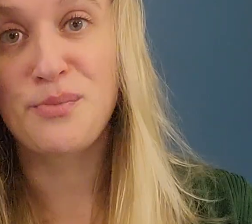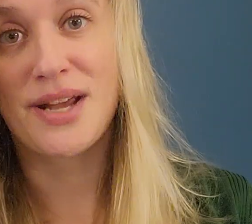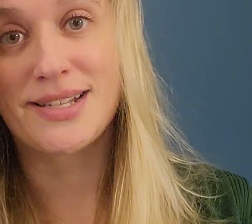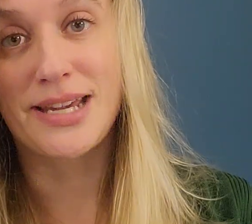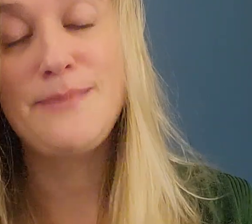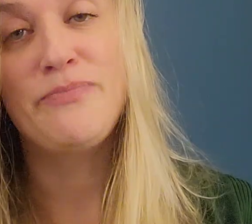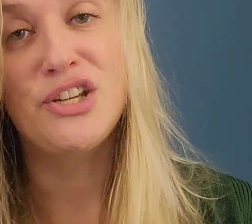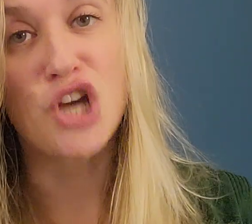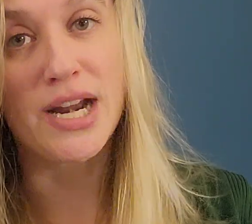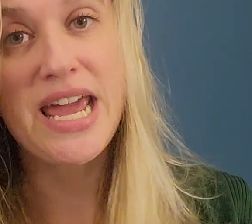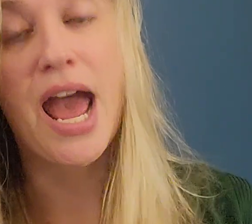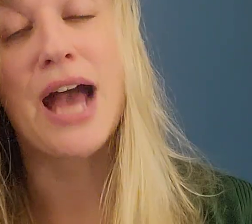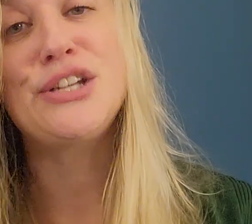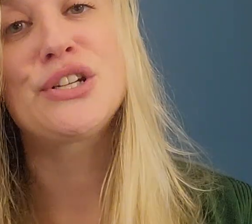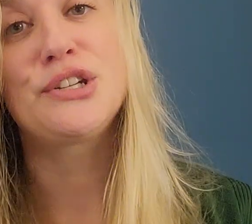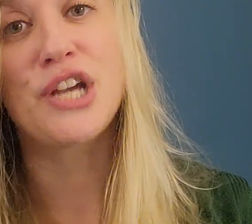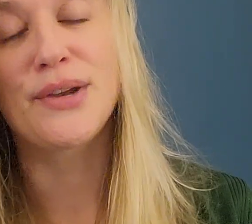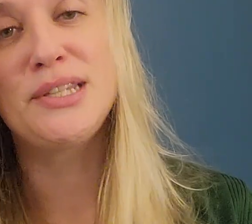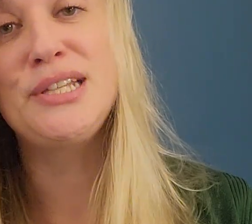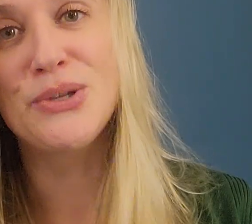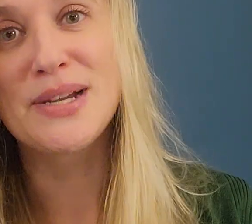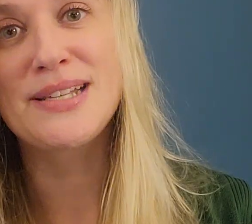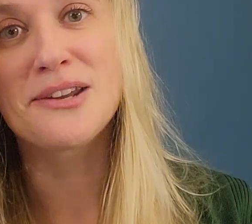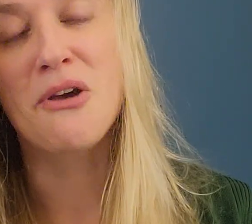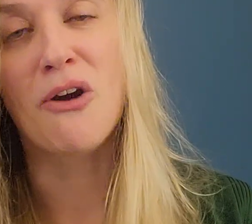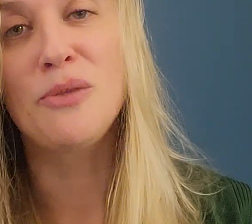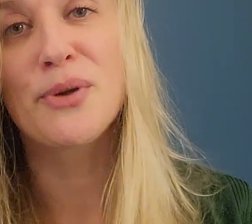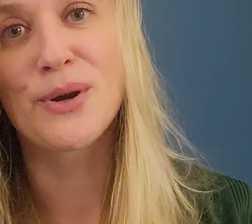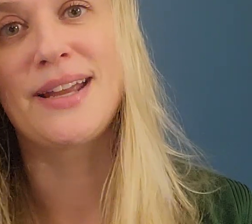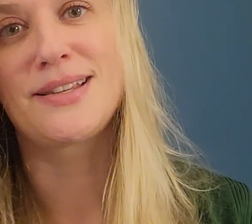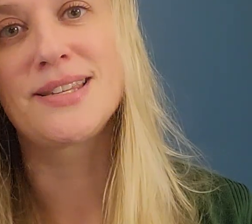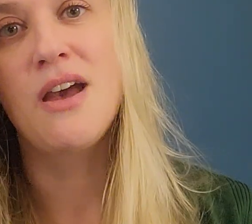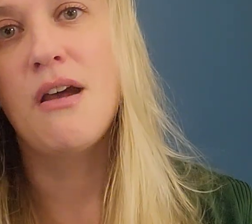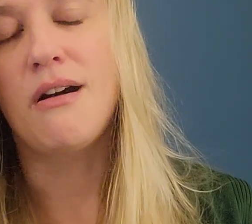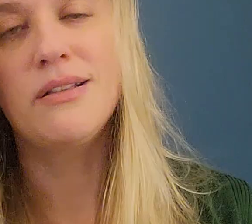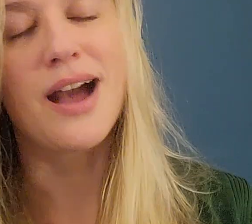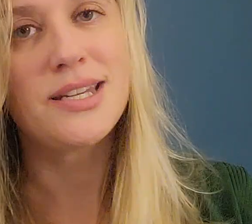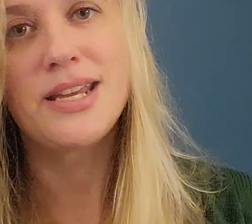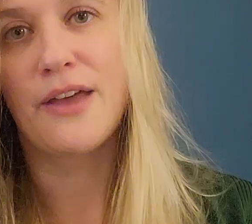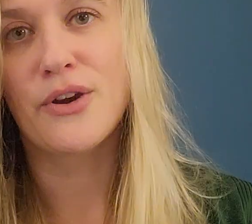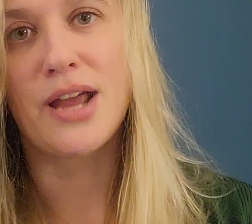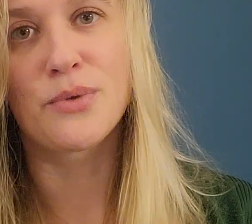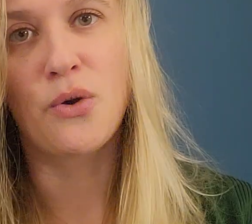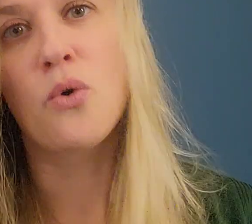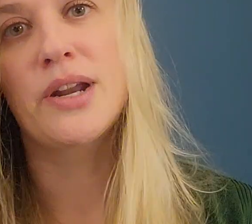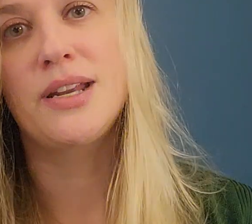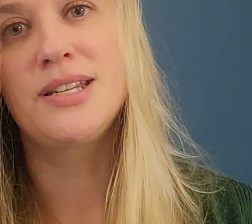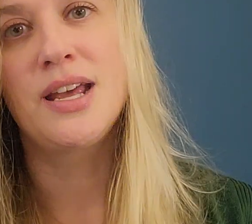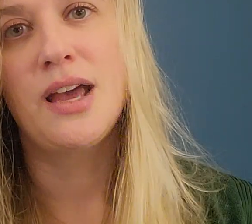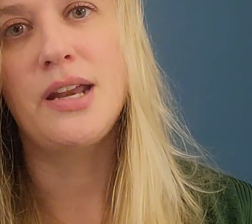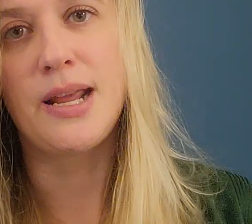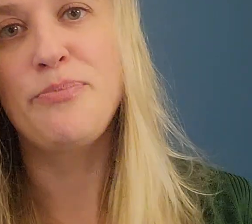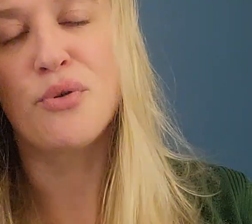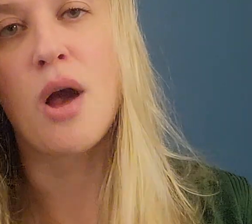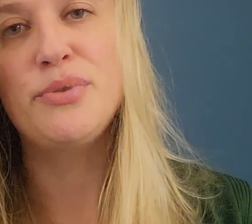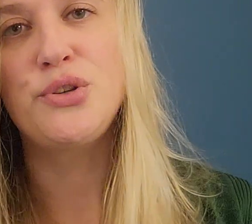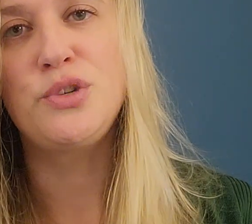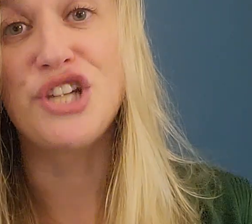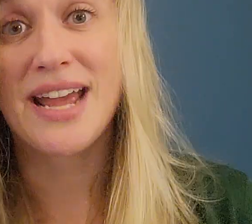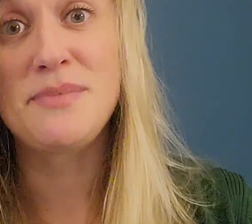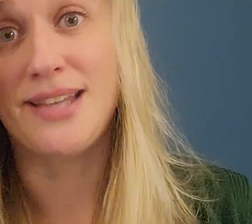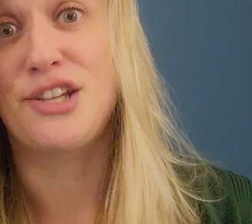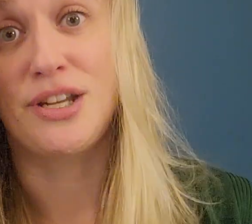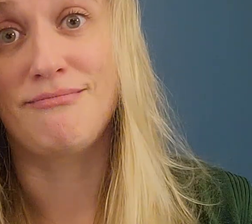moment when Elvis Presley, Johnny Cash, Jerry Lee Lewis, and Carl Perkins all got together and recorded an